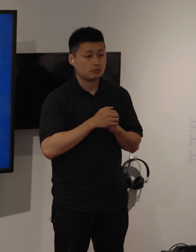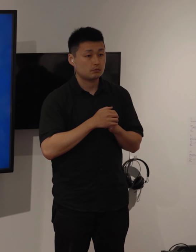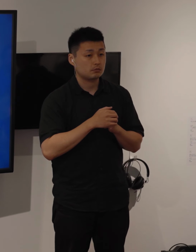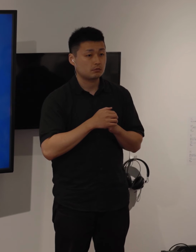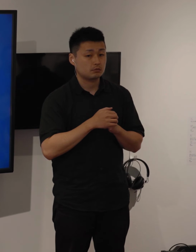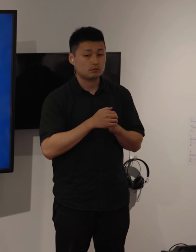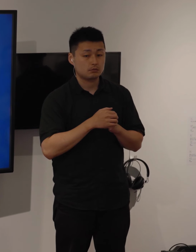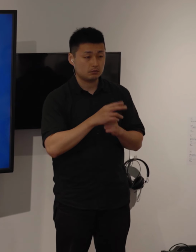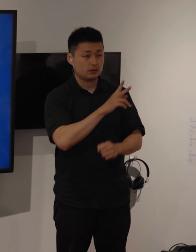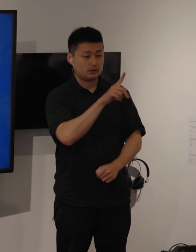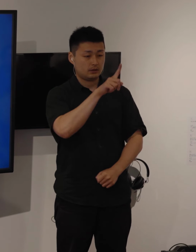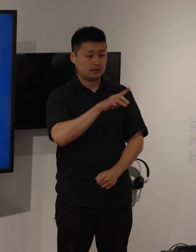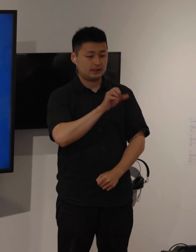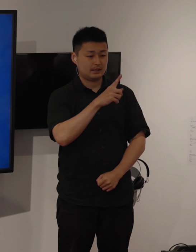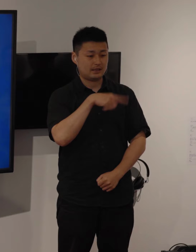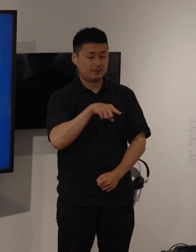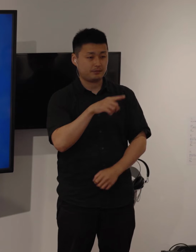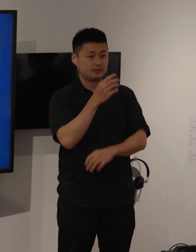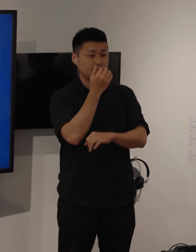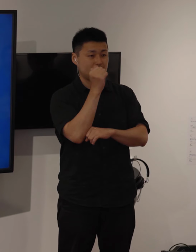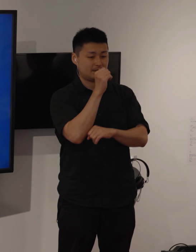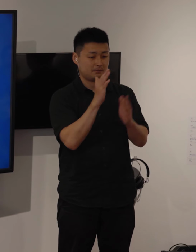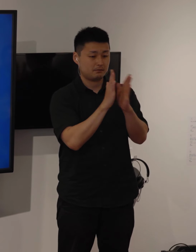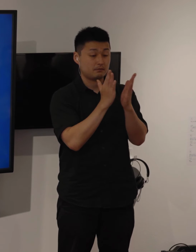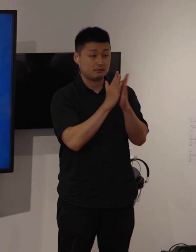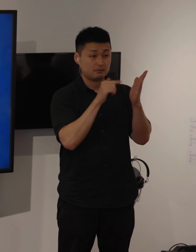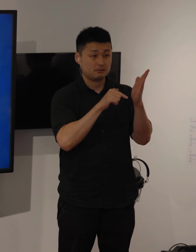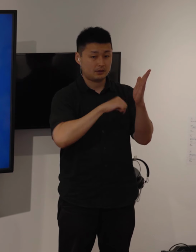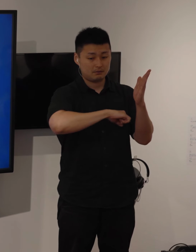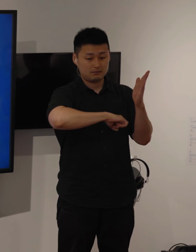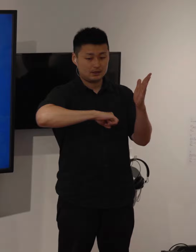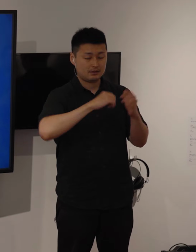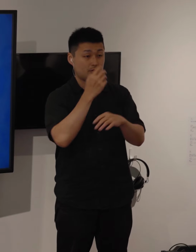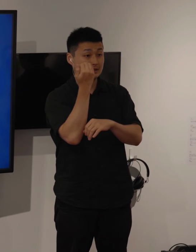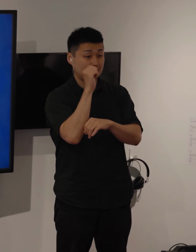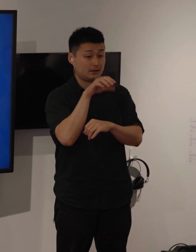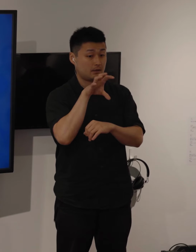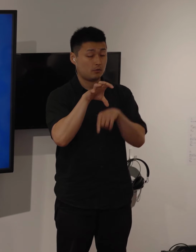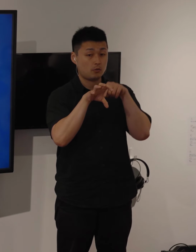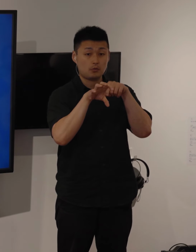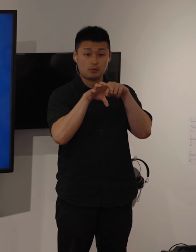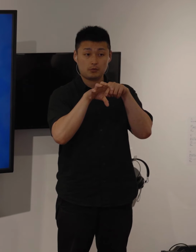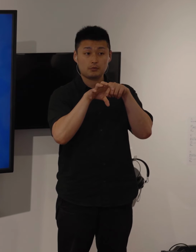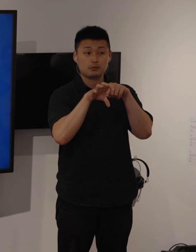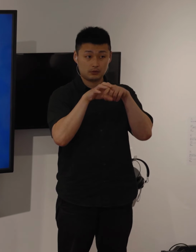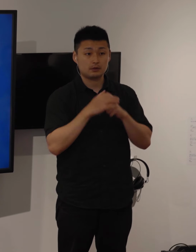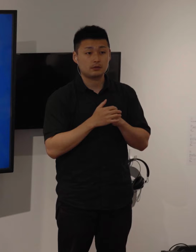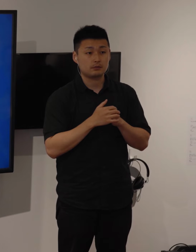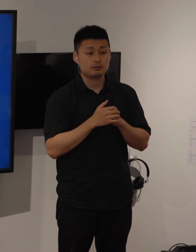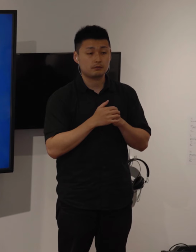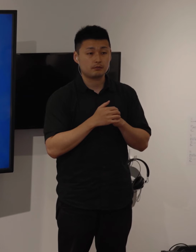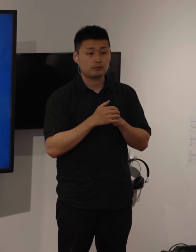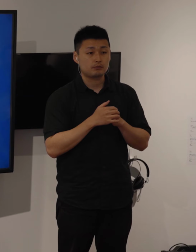newspaper. But the piece on the right is very thoughtful, very considered. This person has really got to know the